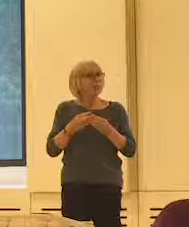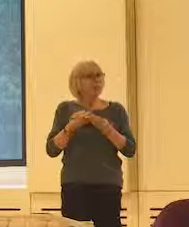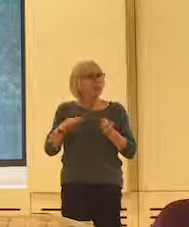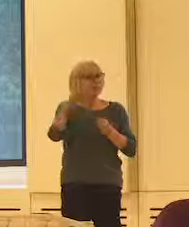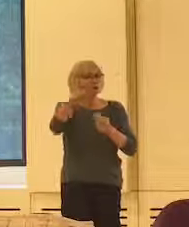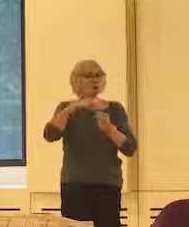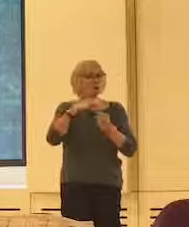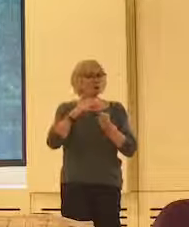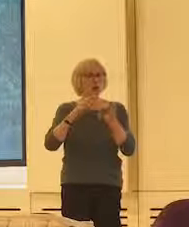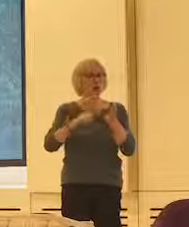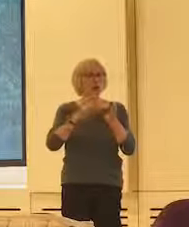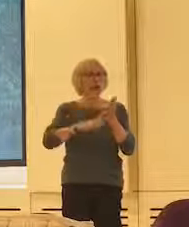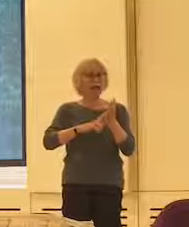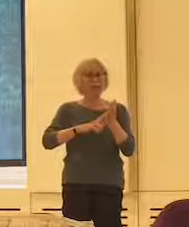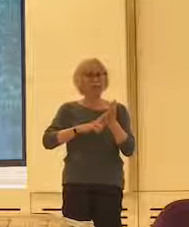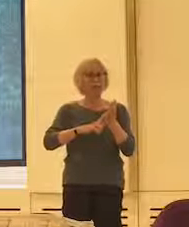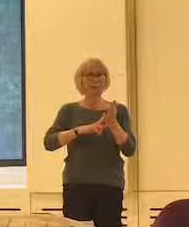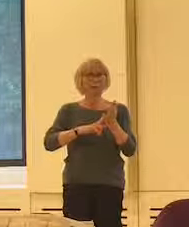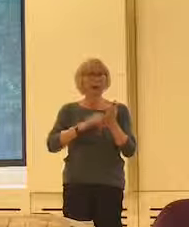the United Nations, the UN,